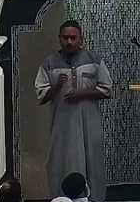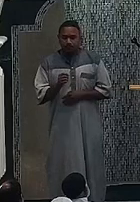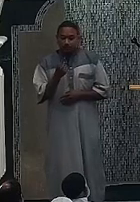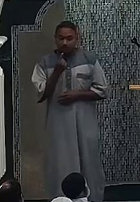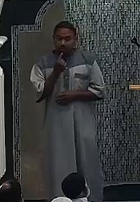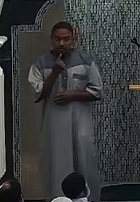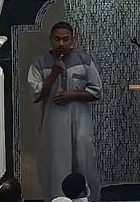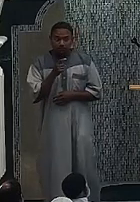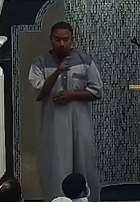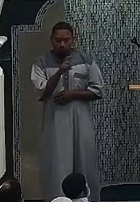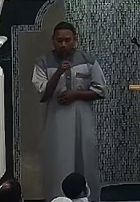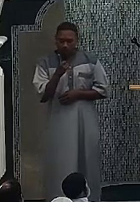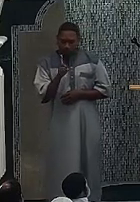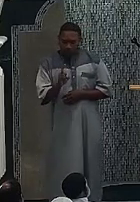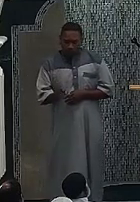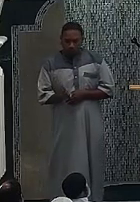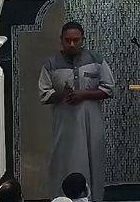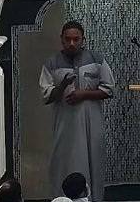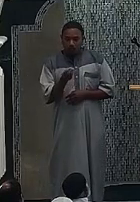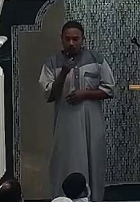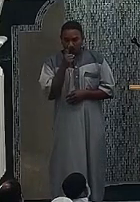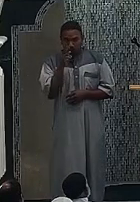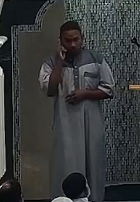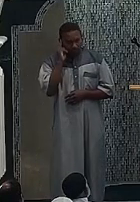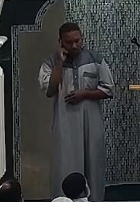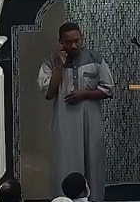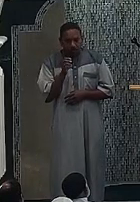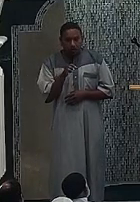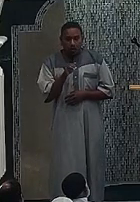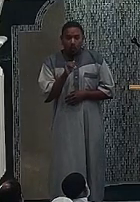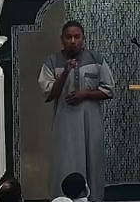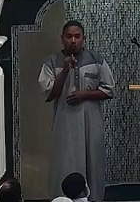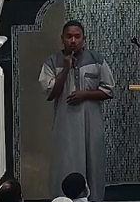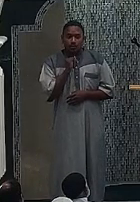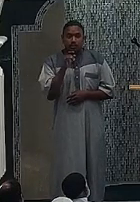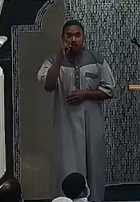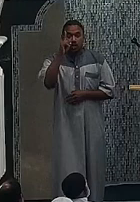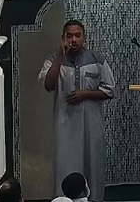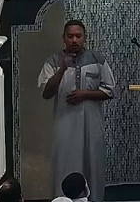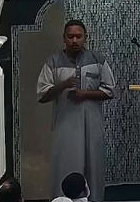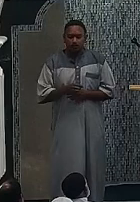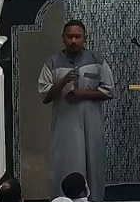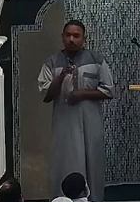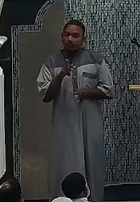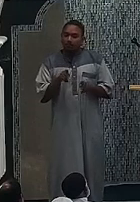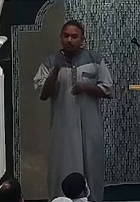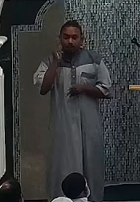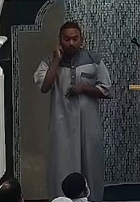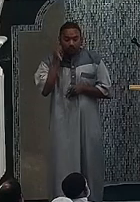yes. Allah is the same as Jesus, subhanAllah.